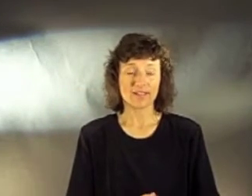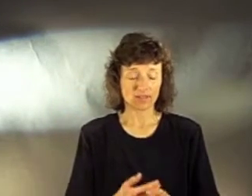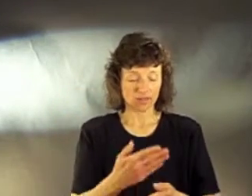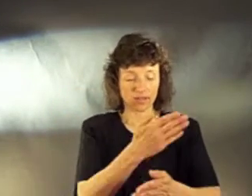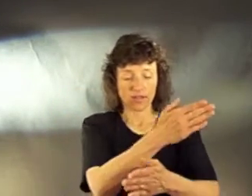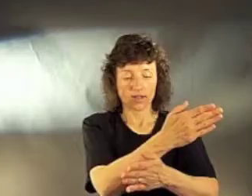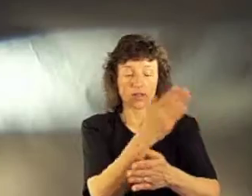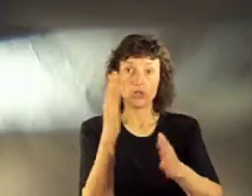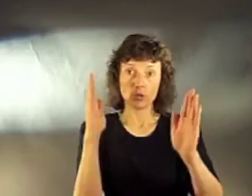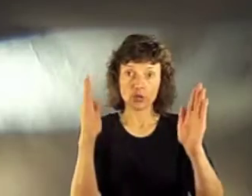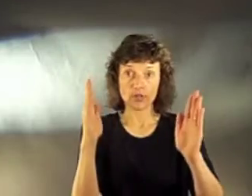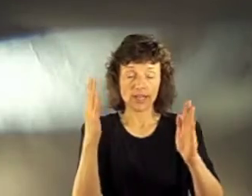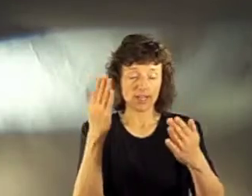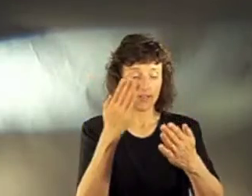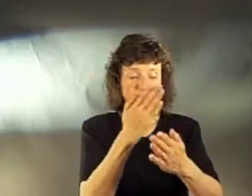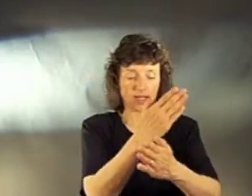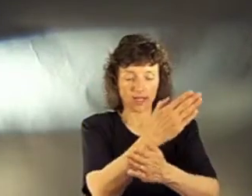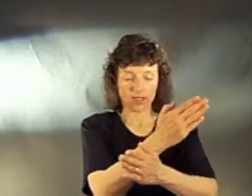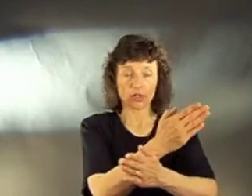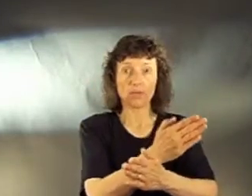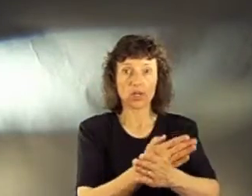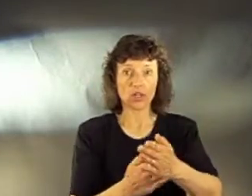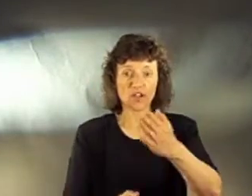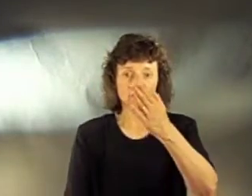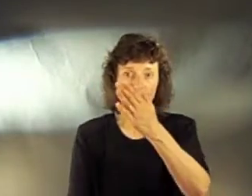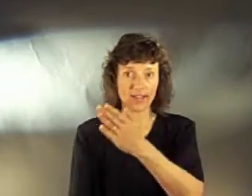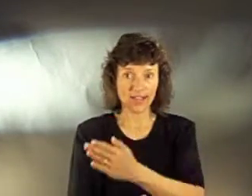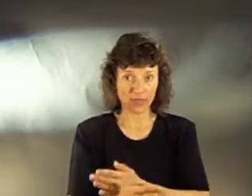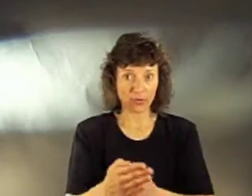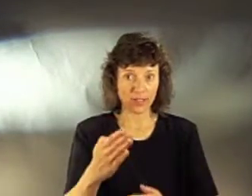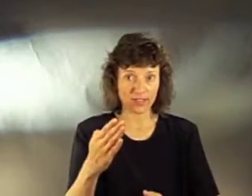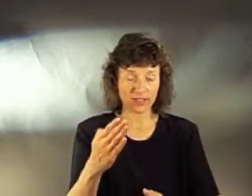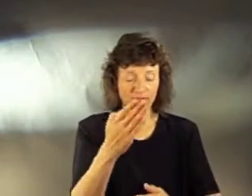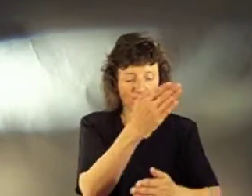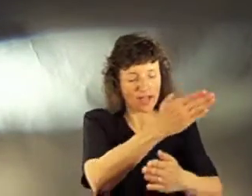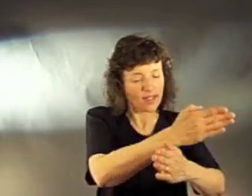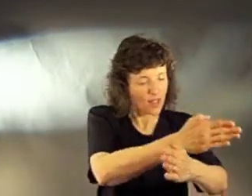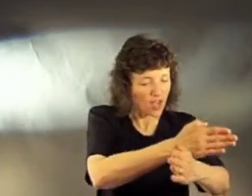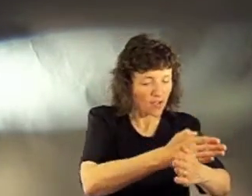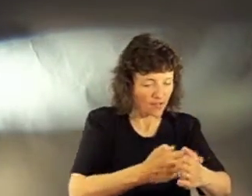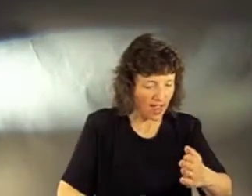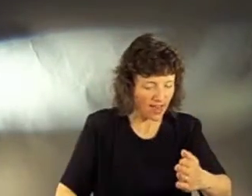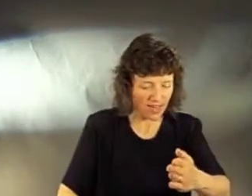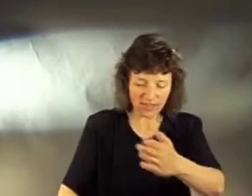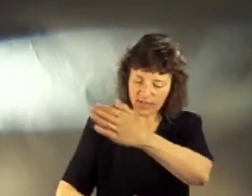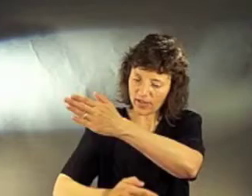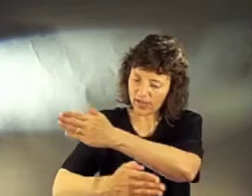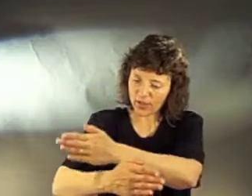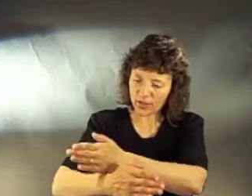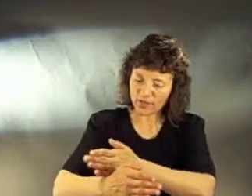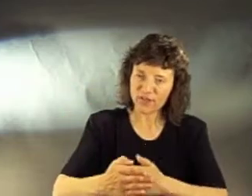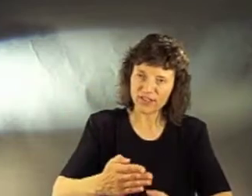Hands. Use your hands to mark off your hands at the wrist. I cut off that hand and then I cut off this